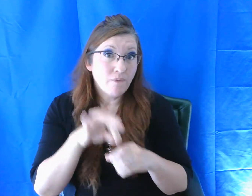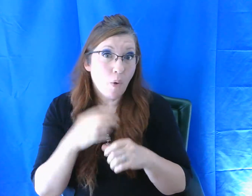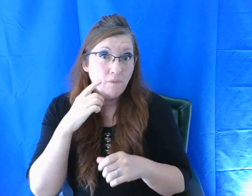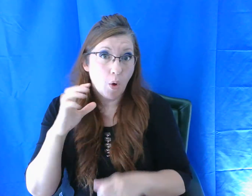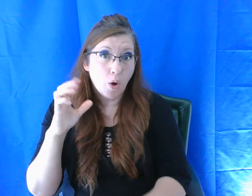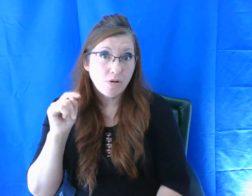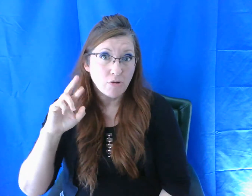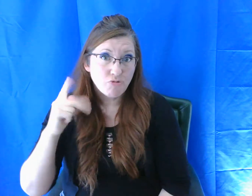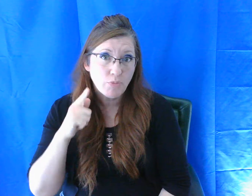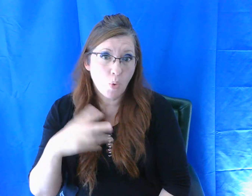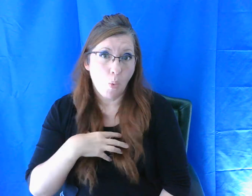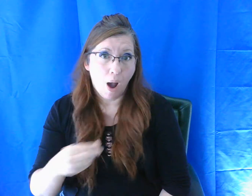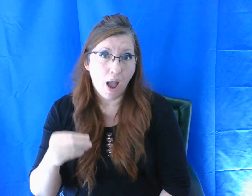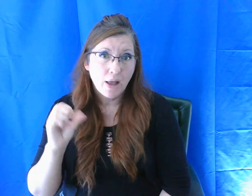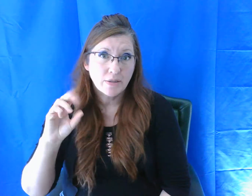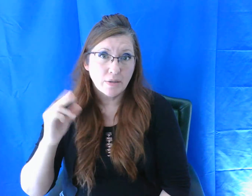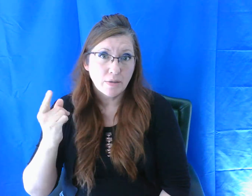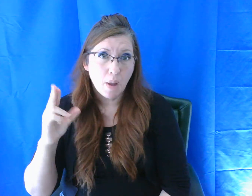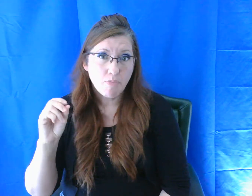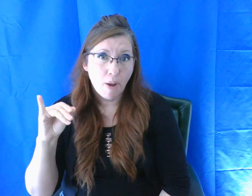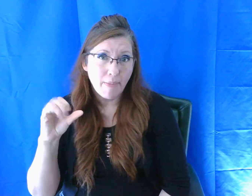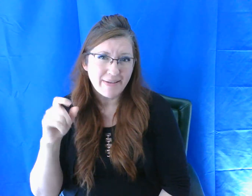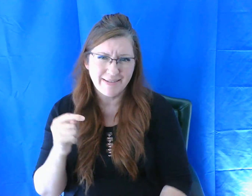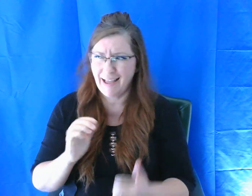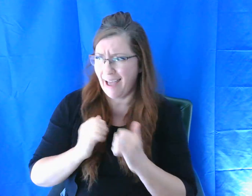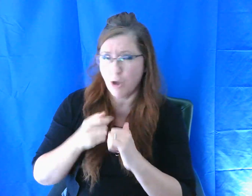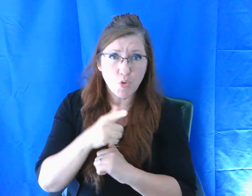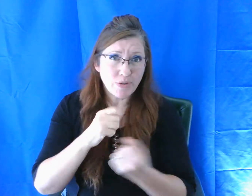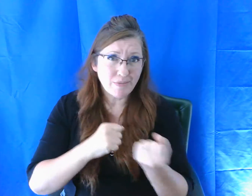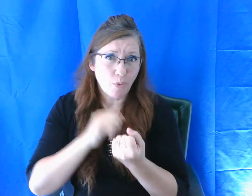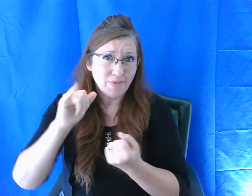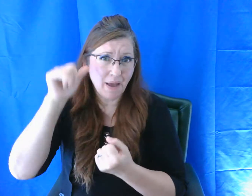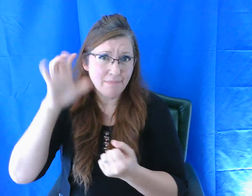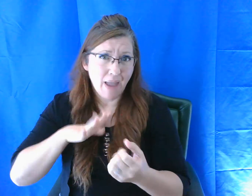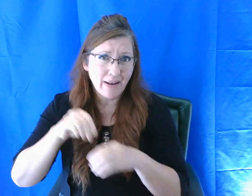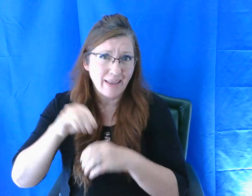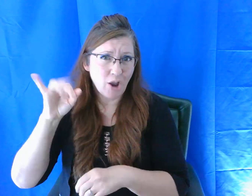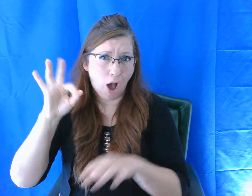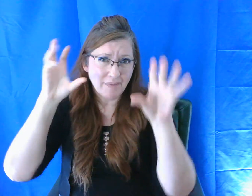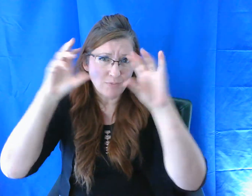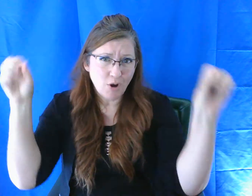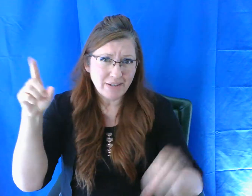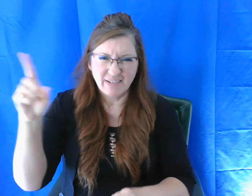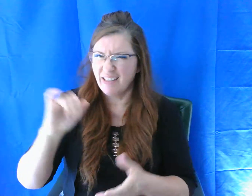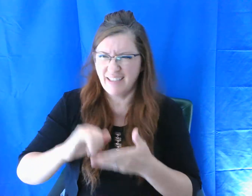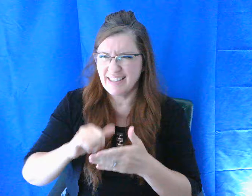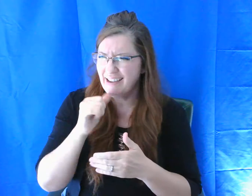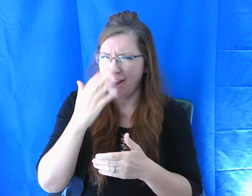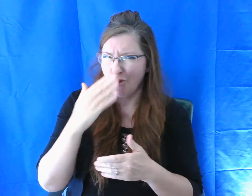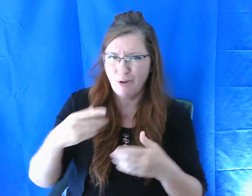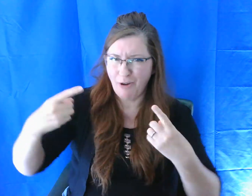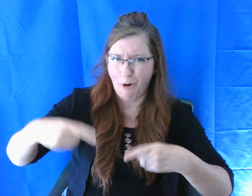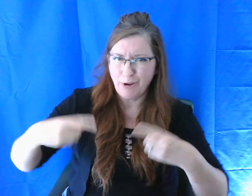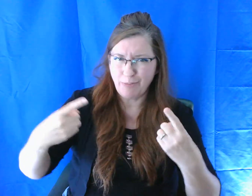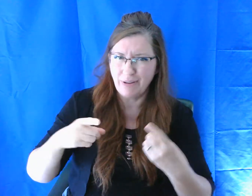supremacist? How? How? Because you support that man in office. That's not an argument. I'm going to need proof that makes me a white supremacist.